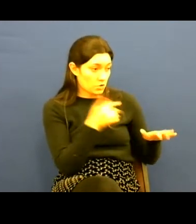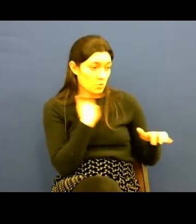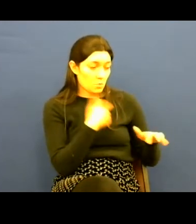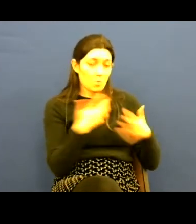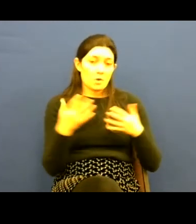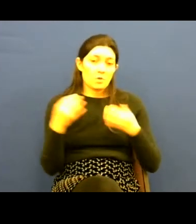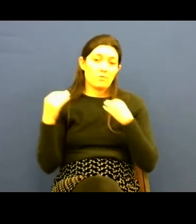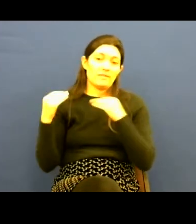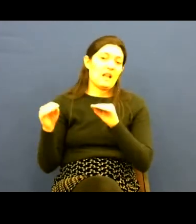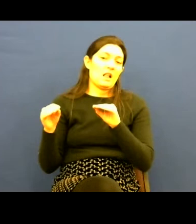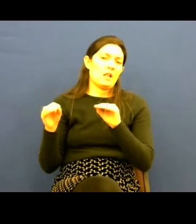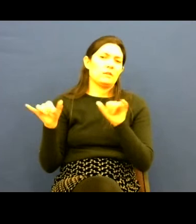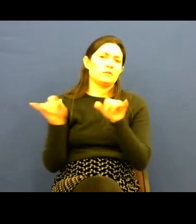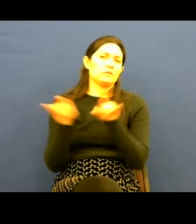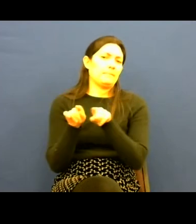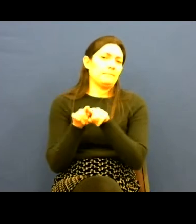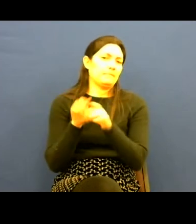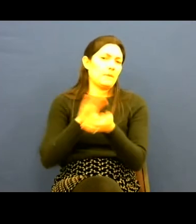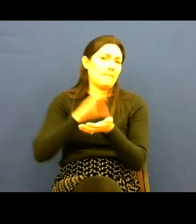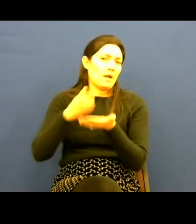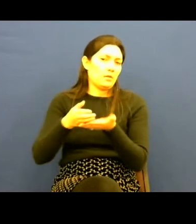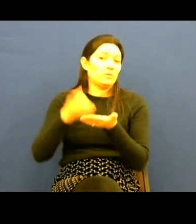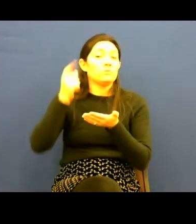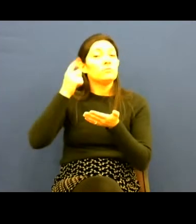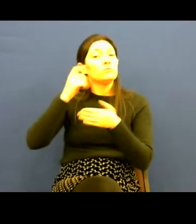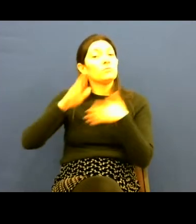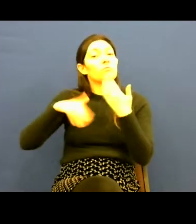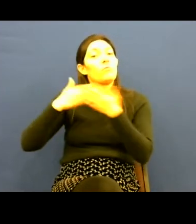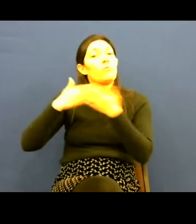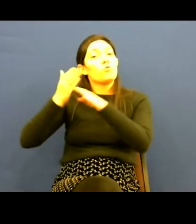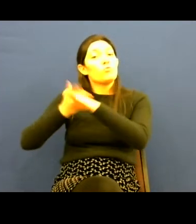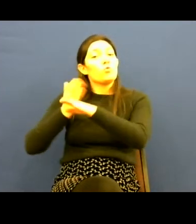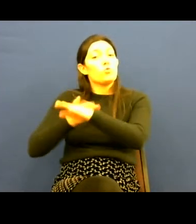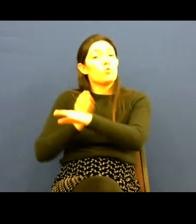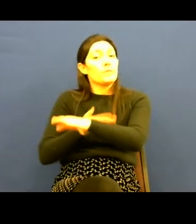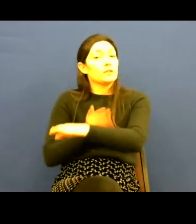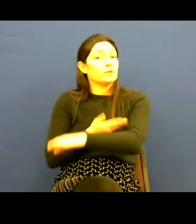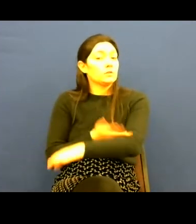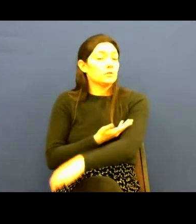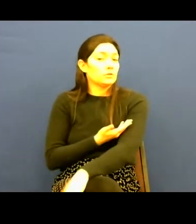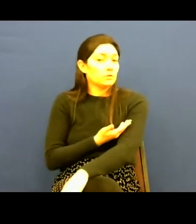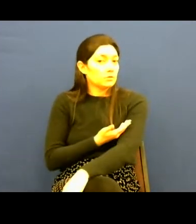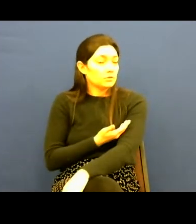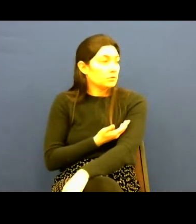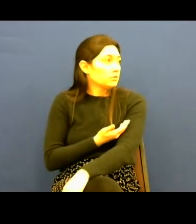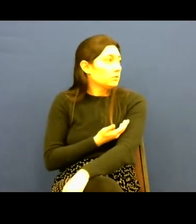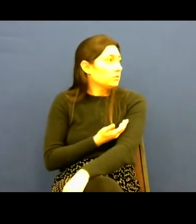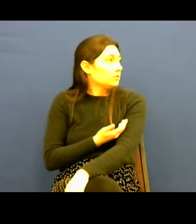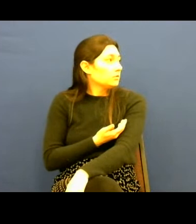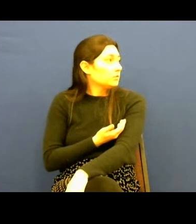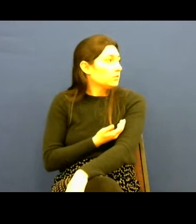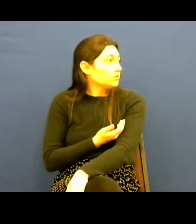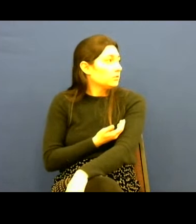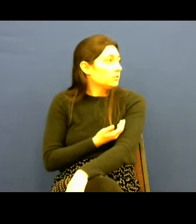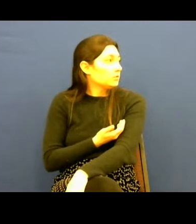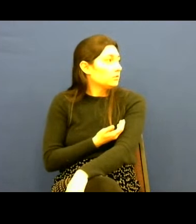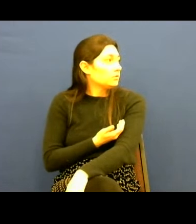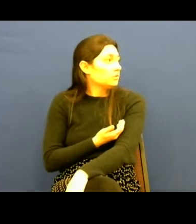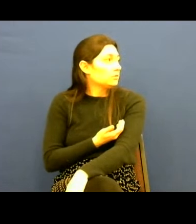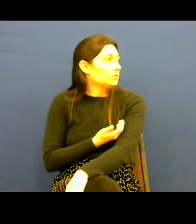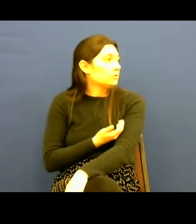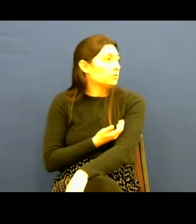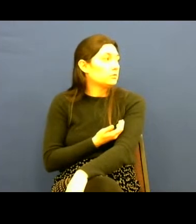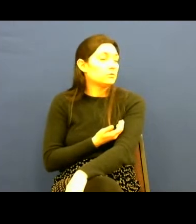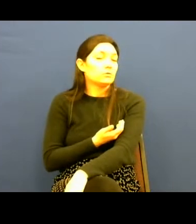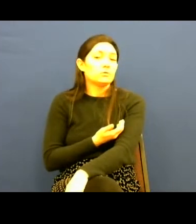it. But all the improvements, which to date, well, I guess I should say as of tomorrow, will